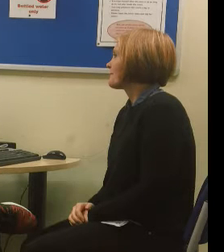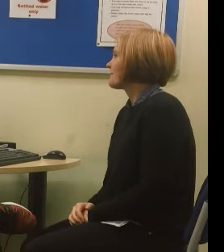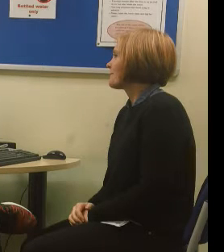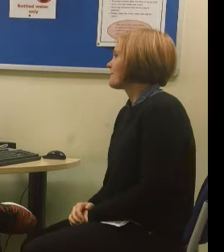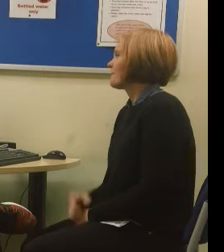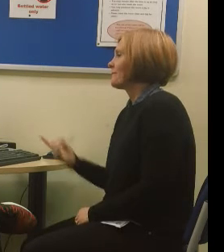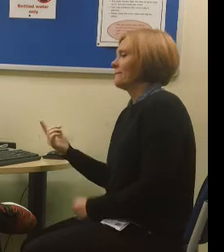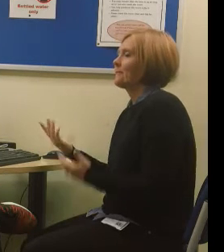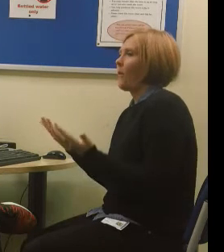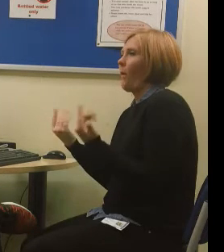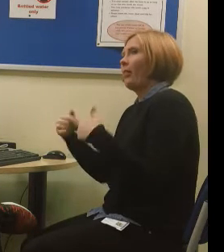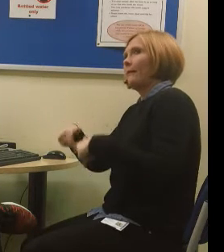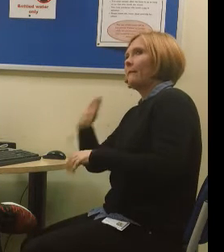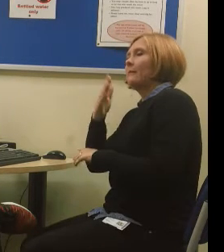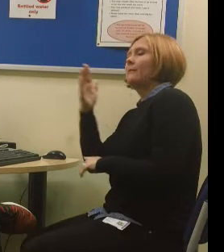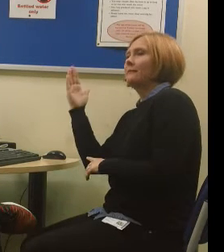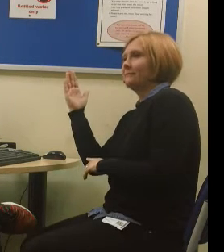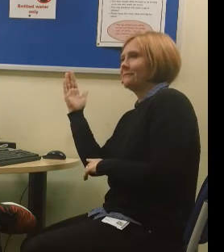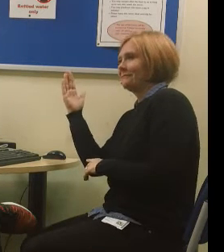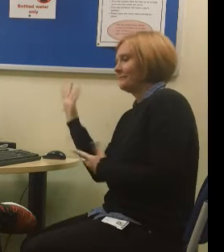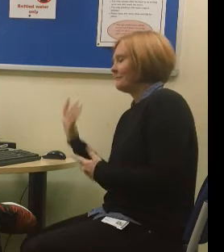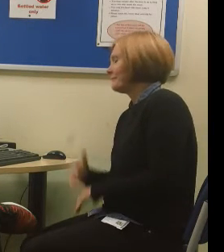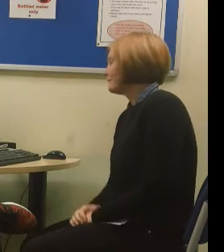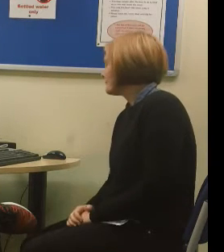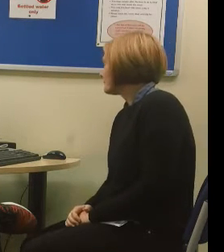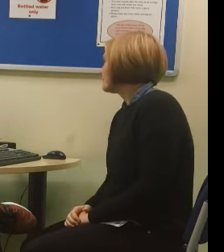Welcome to the LRC. Let's have a look round.